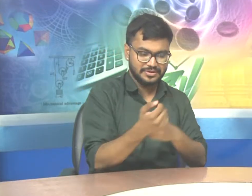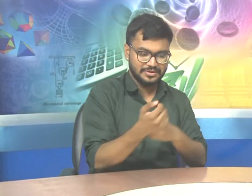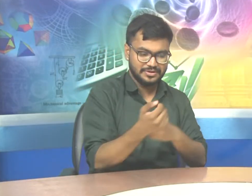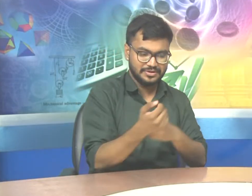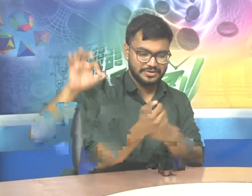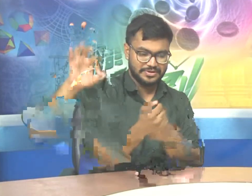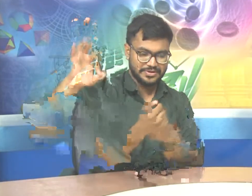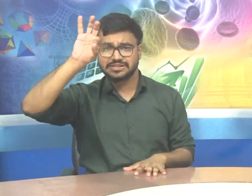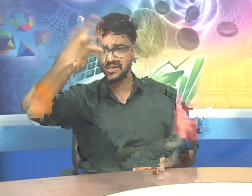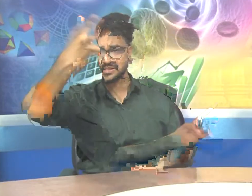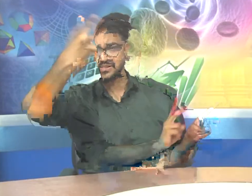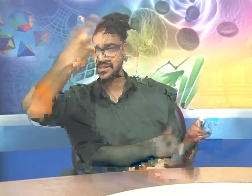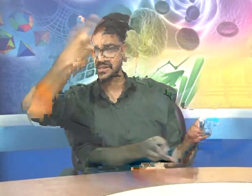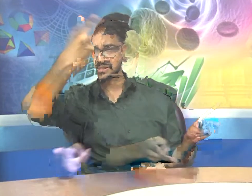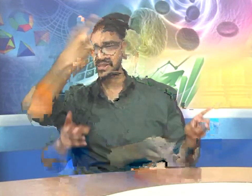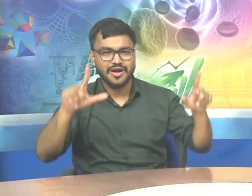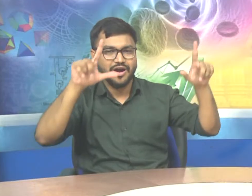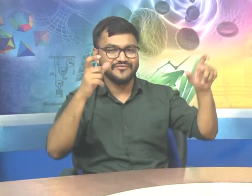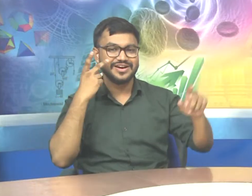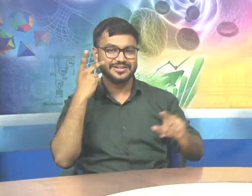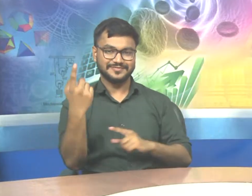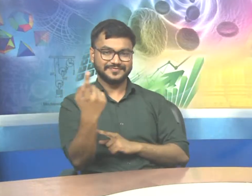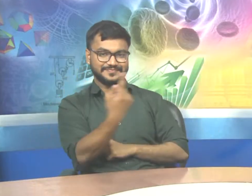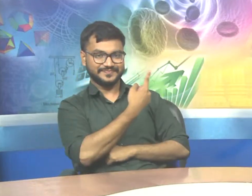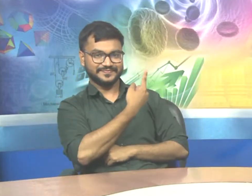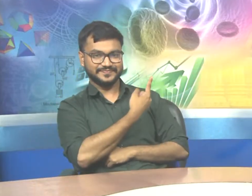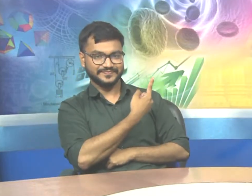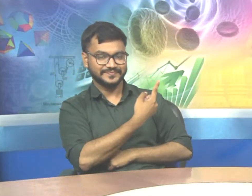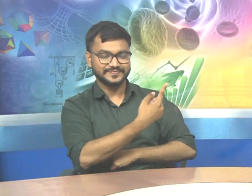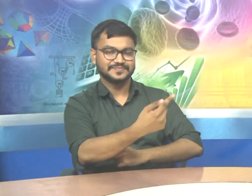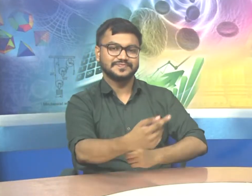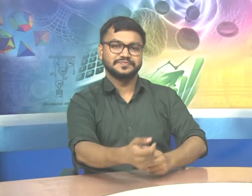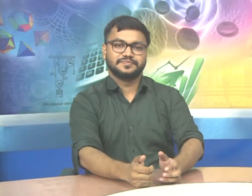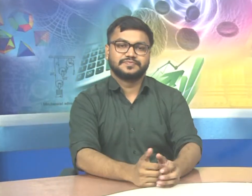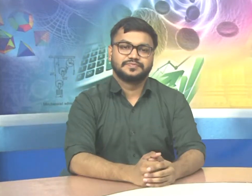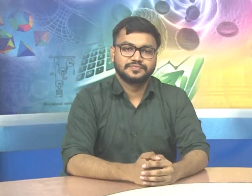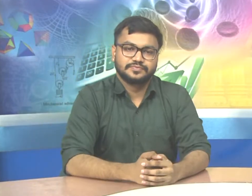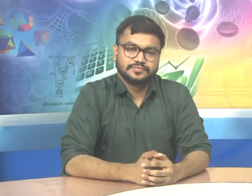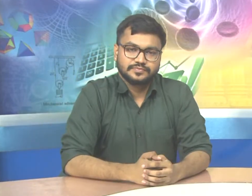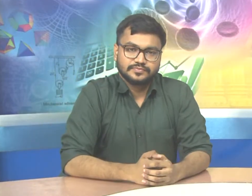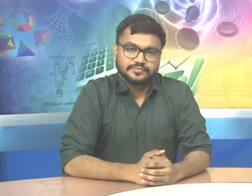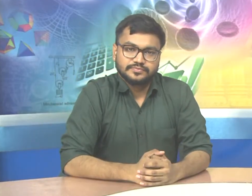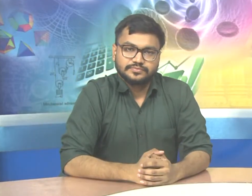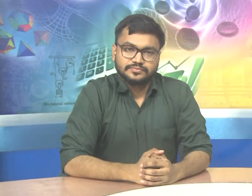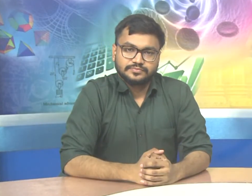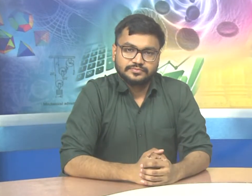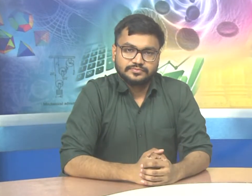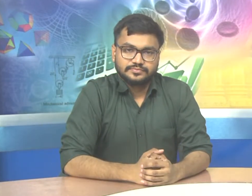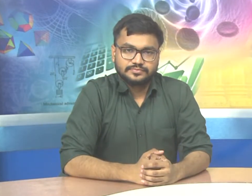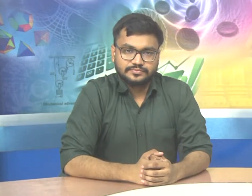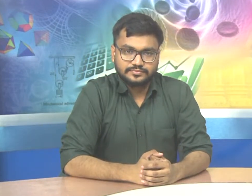there are various light, chemical, nuclear, electrical, etc.,